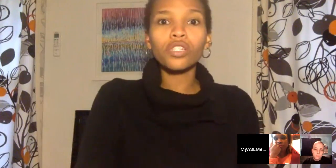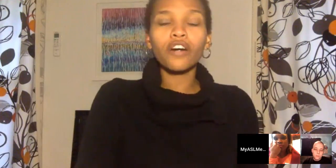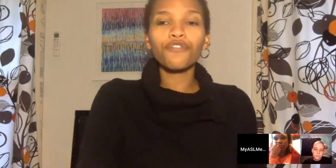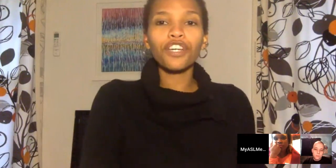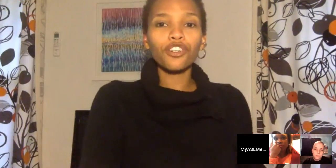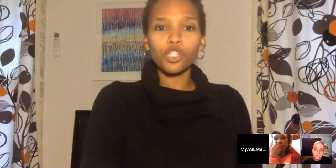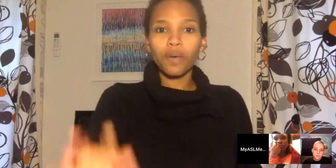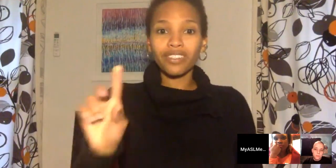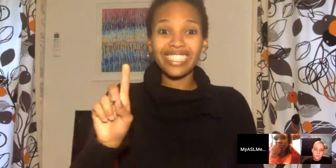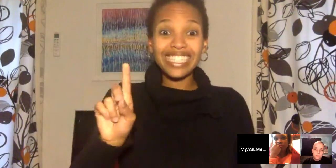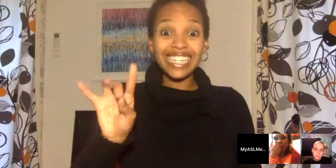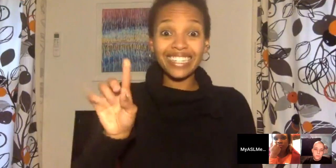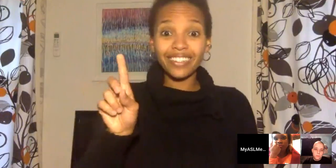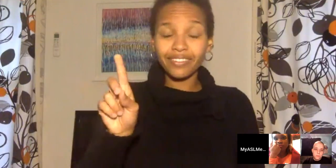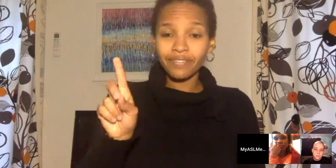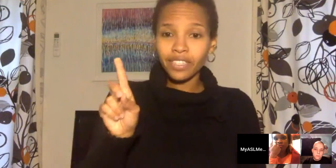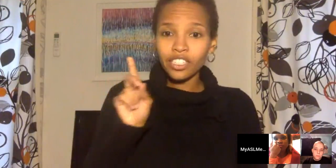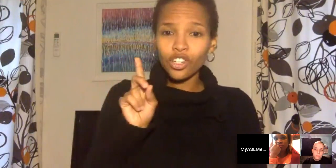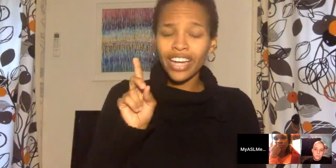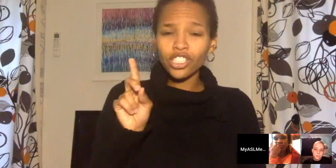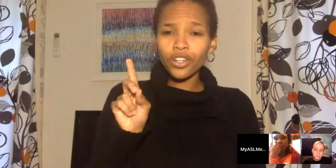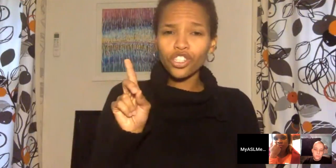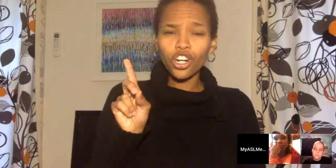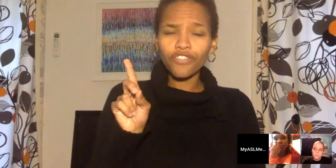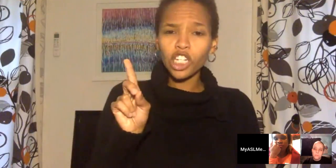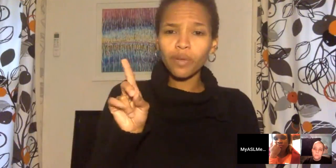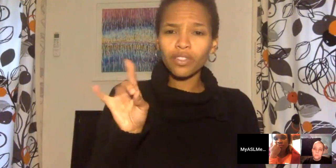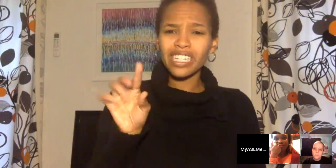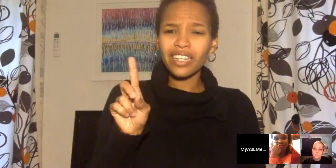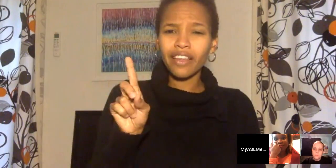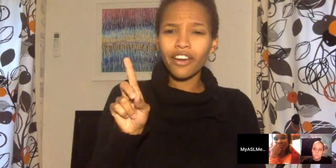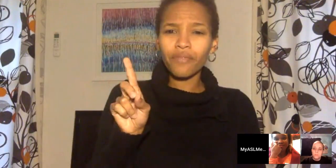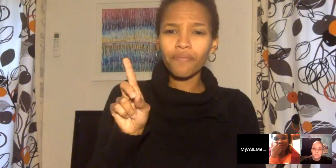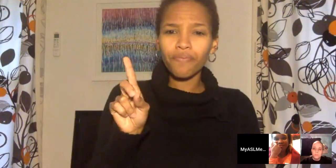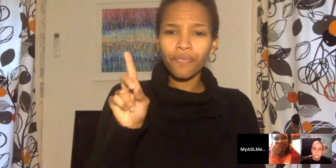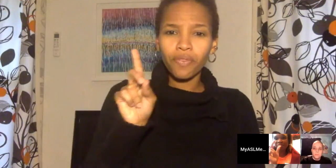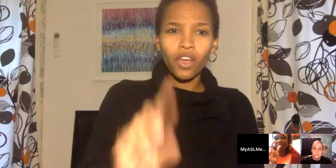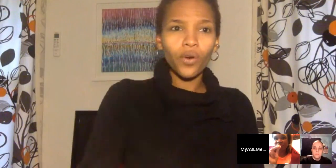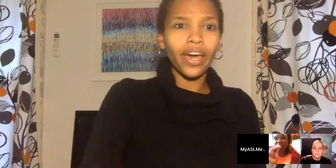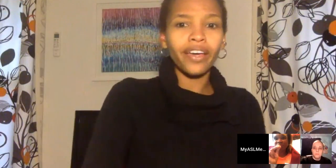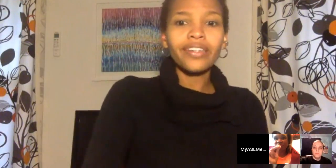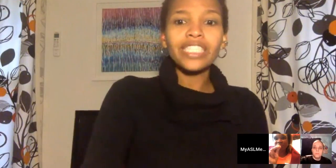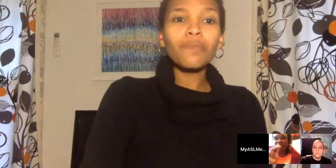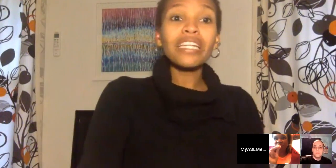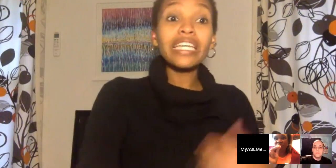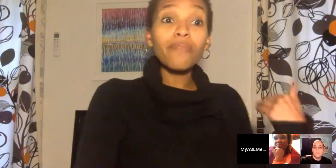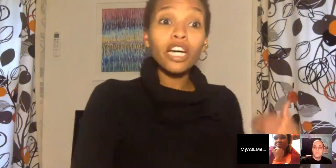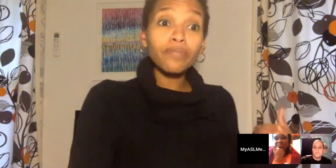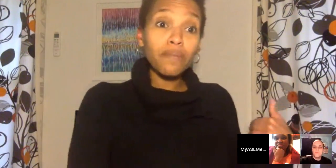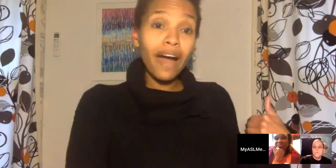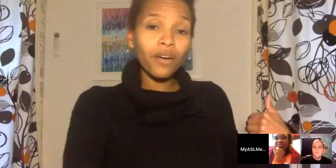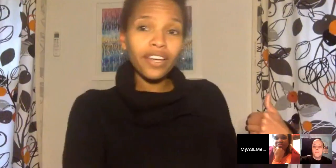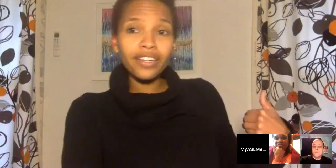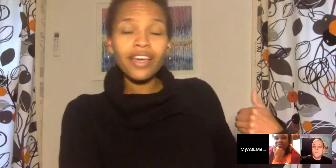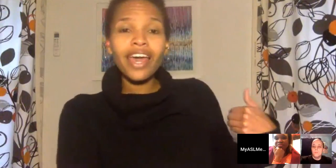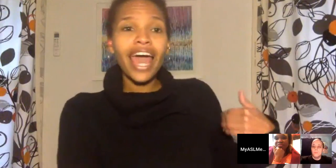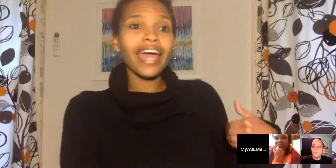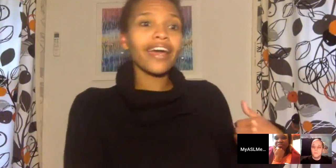of fingerspell did. Did you guys notice her fingerspell did in there? Okay. Someone emailed me about it.